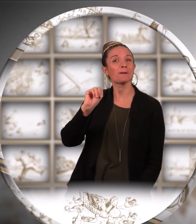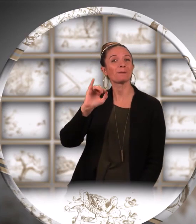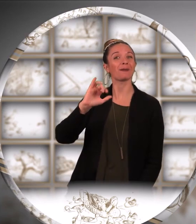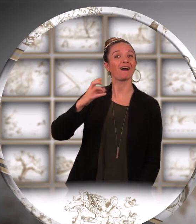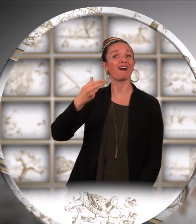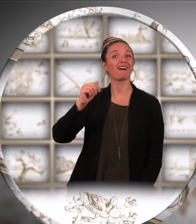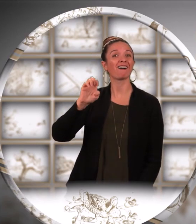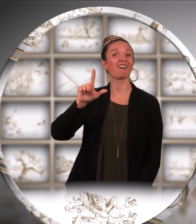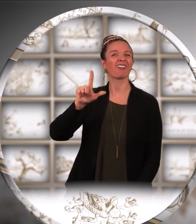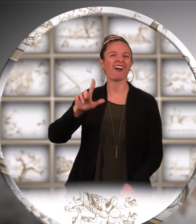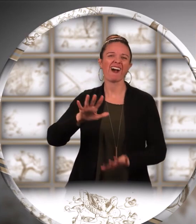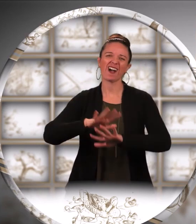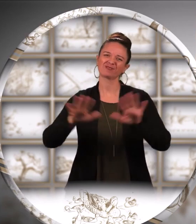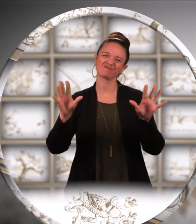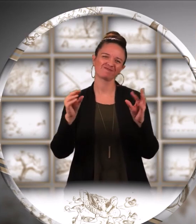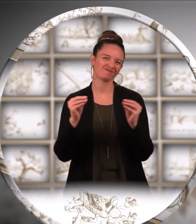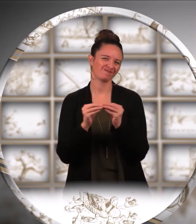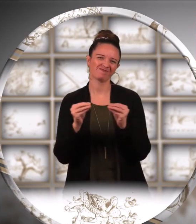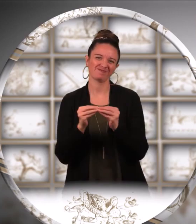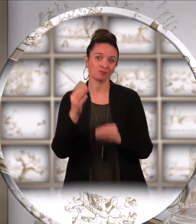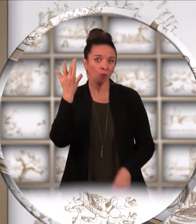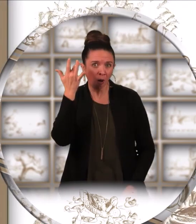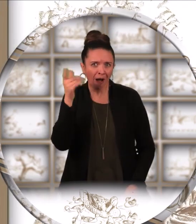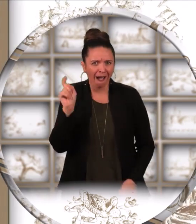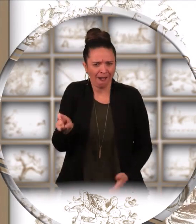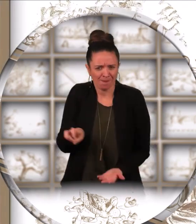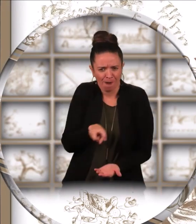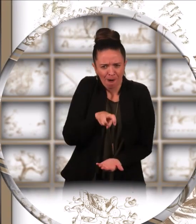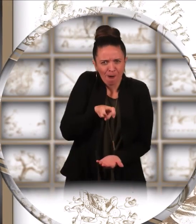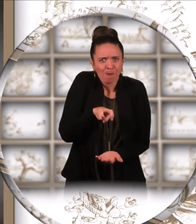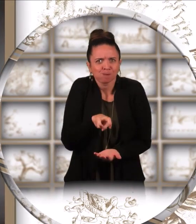the eggs to keep them warm.